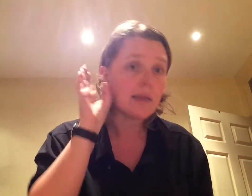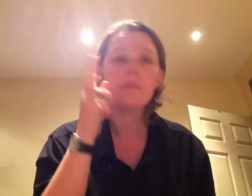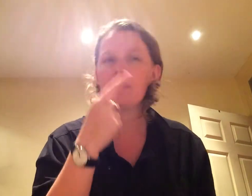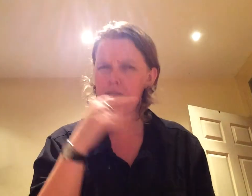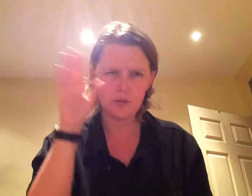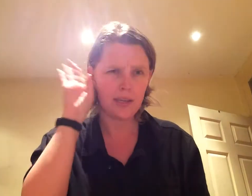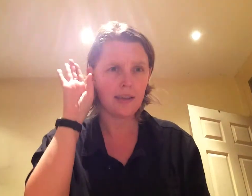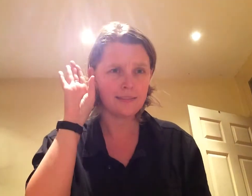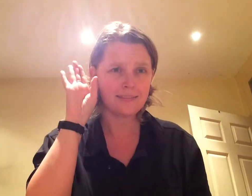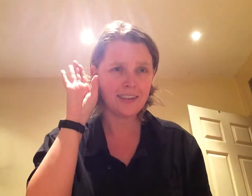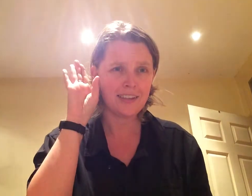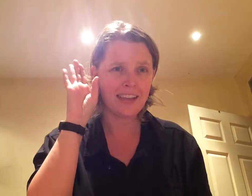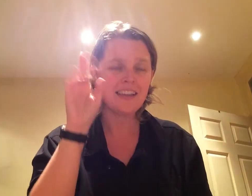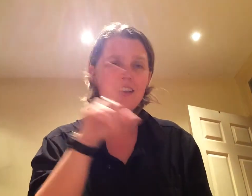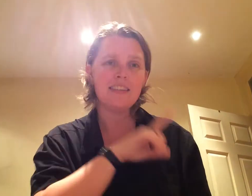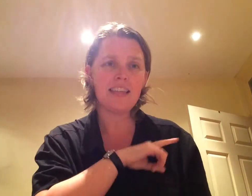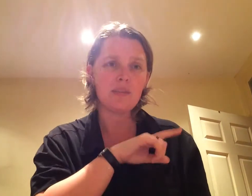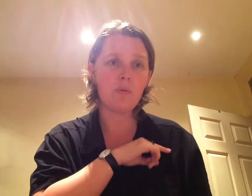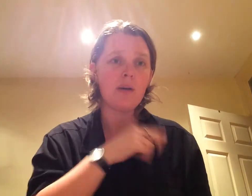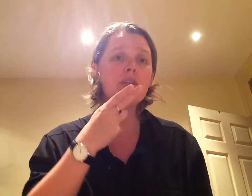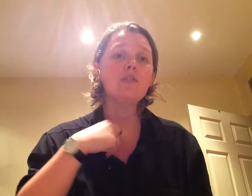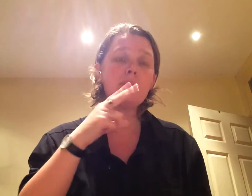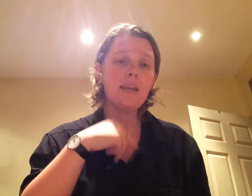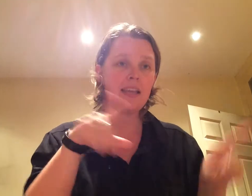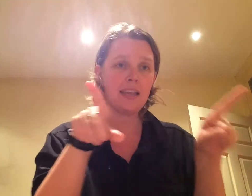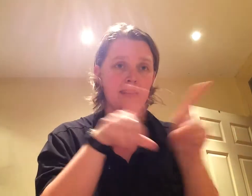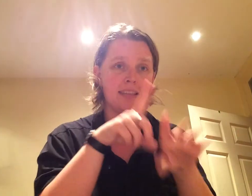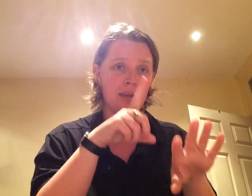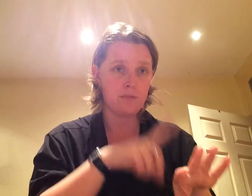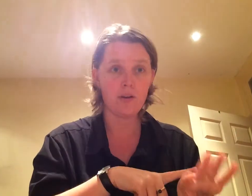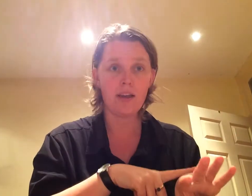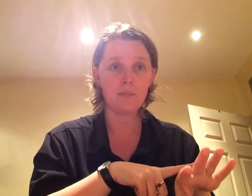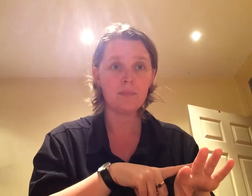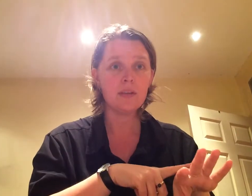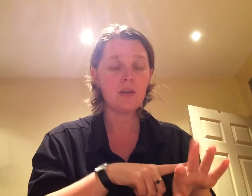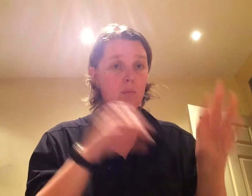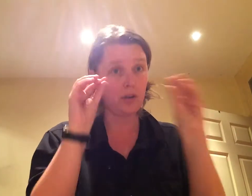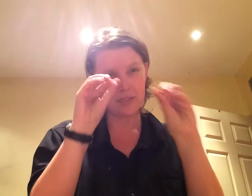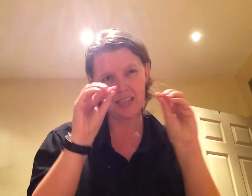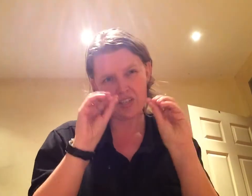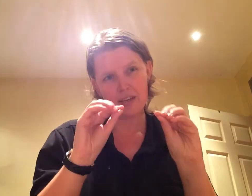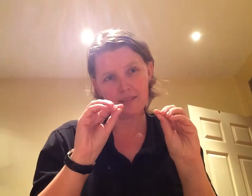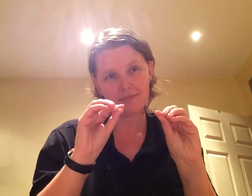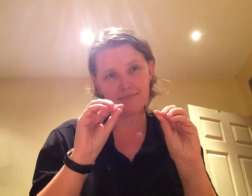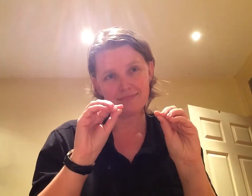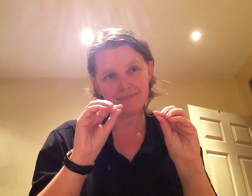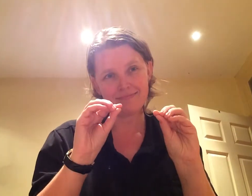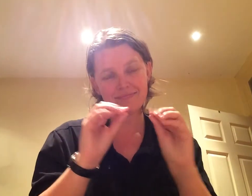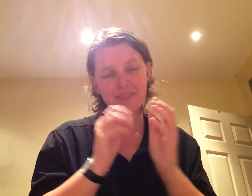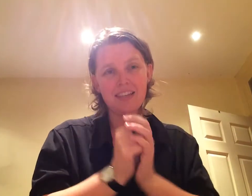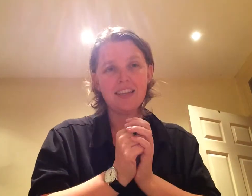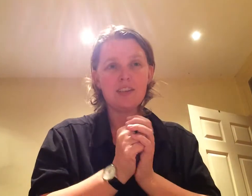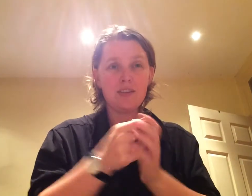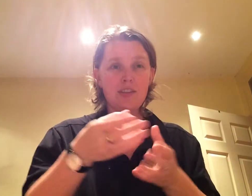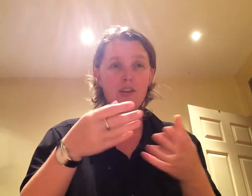but they do hear, okay? So that's why we do speaking at the same time when I'm teaching. So